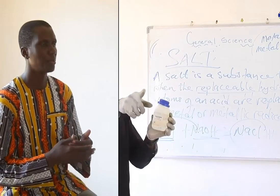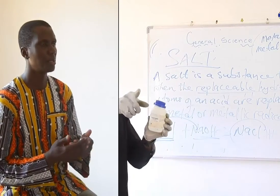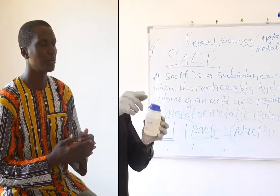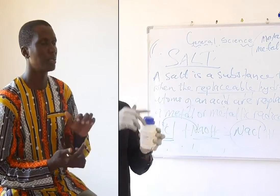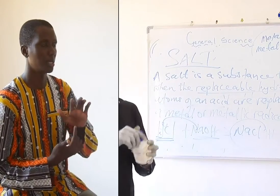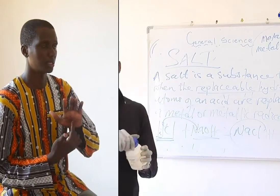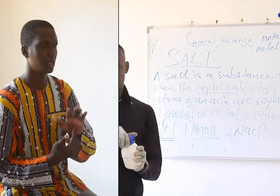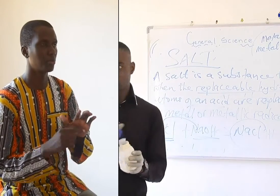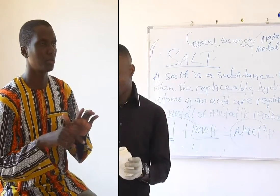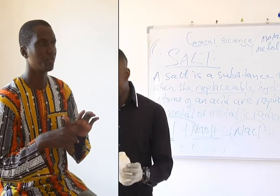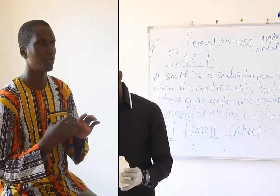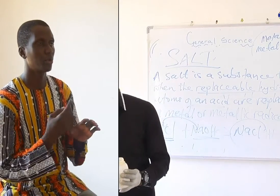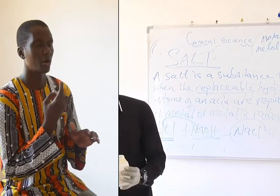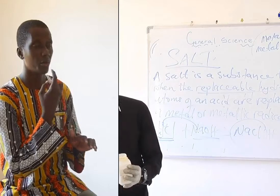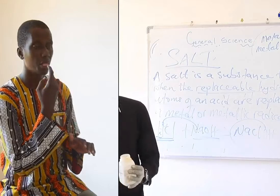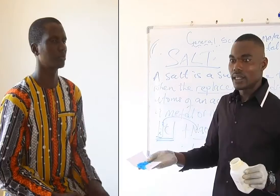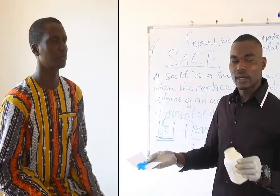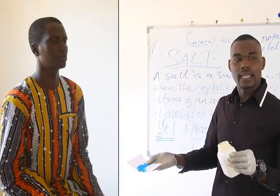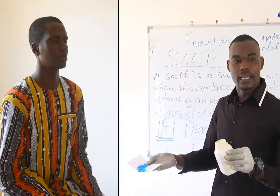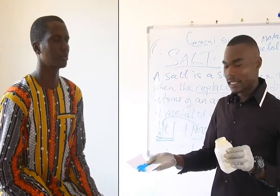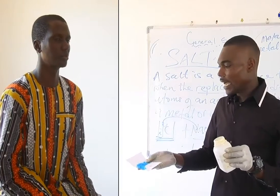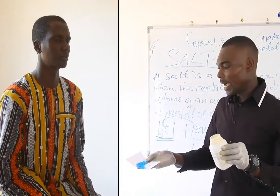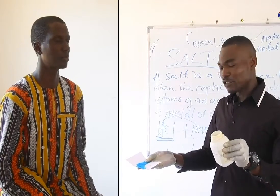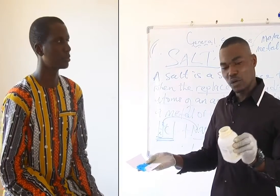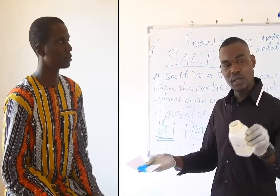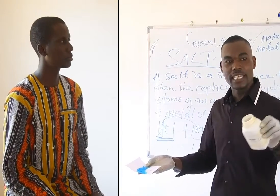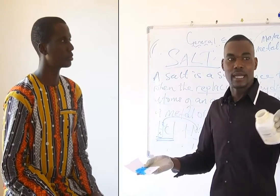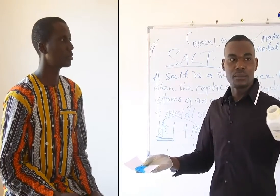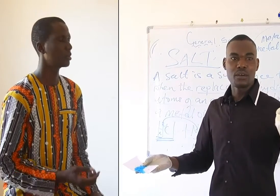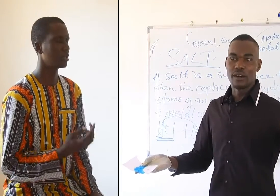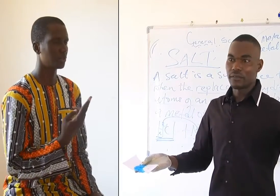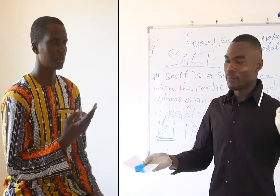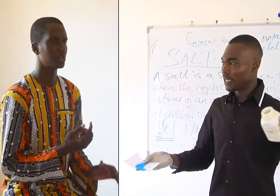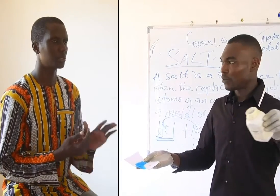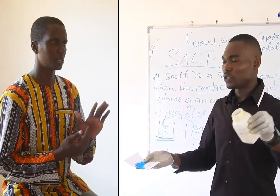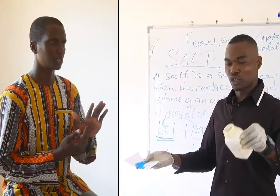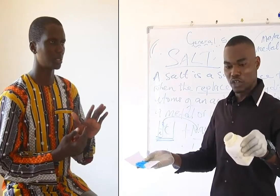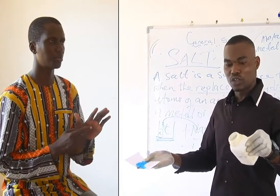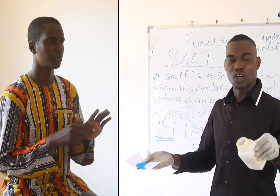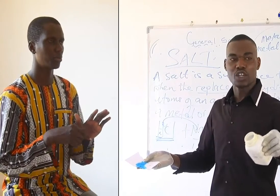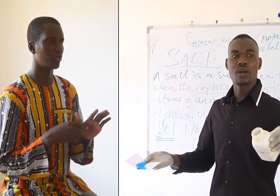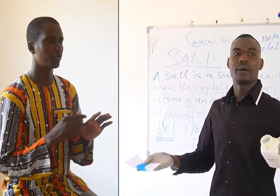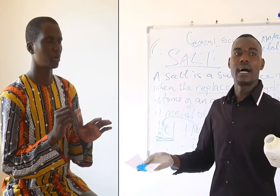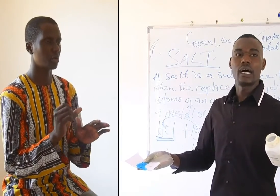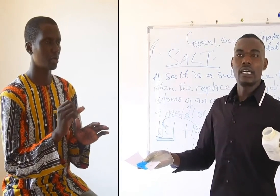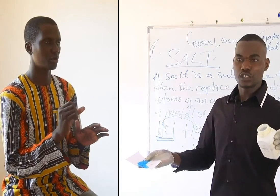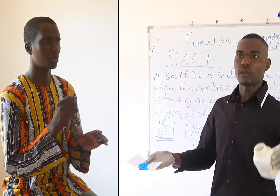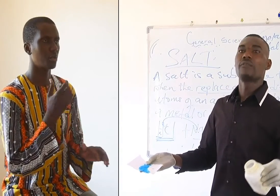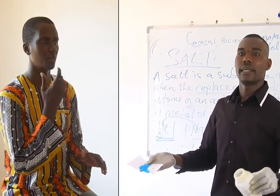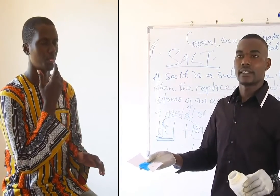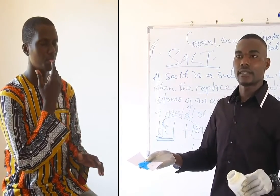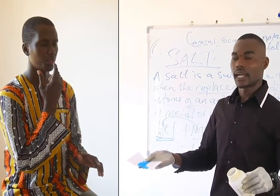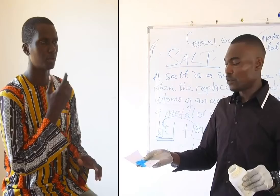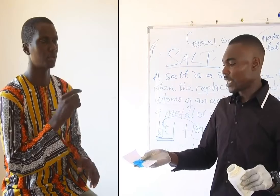Like you see there, copper sulfate. Okay, here I show you the example of a particular salt called copper